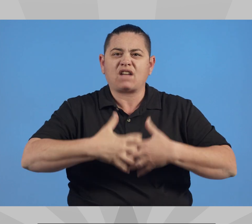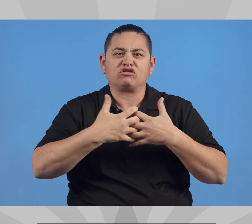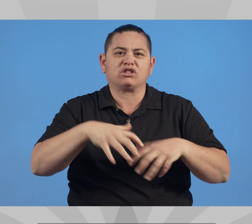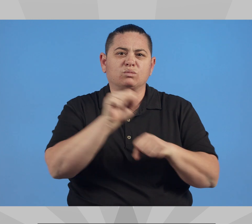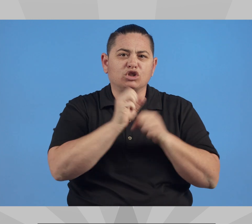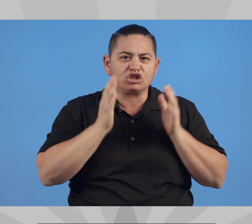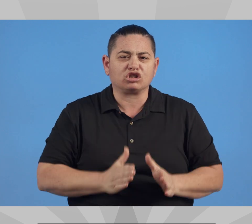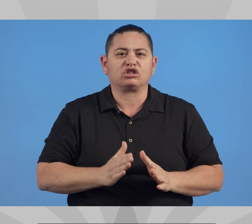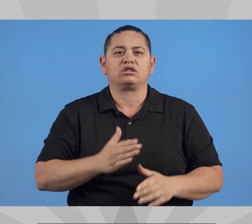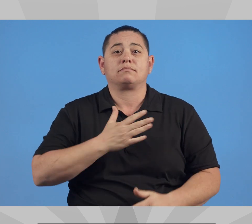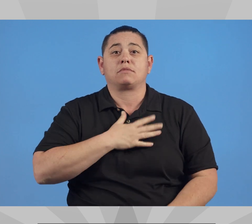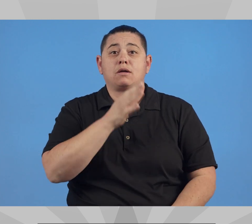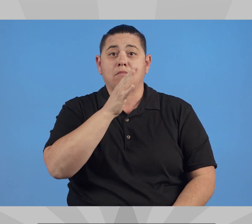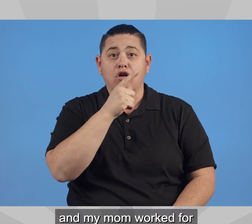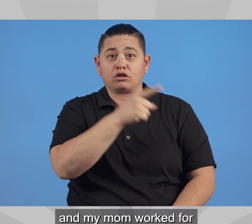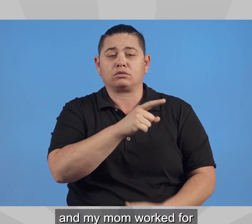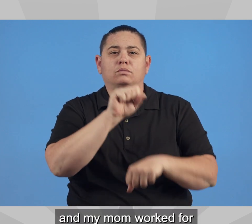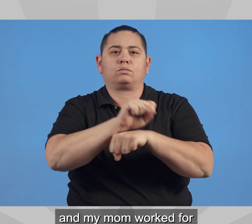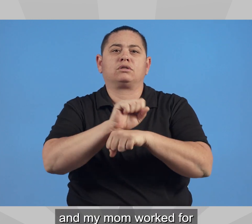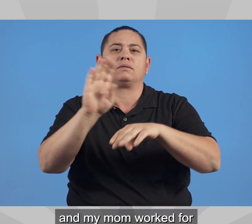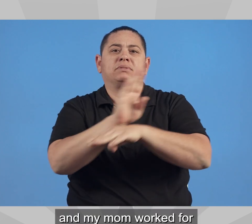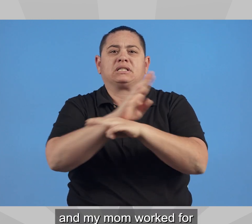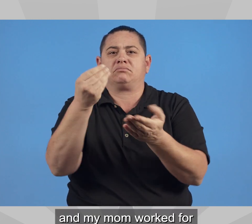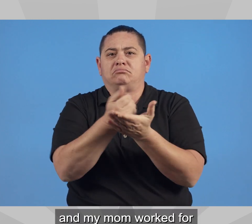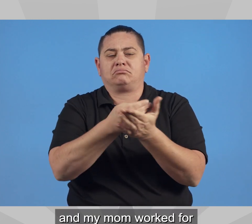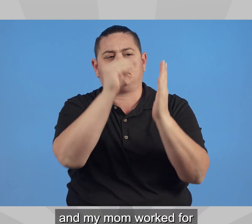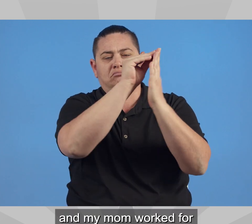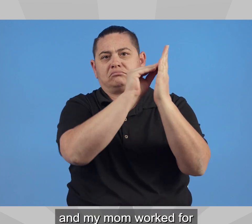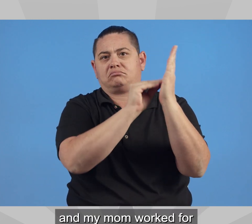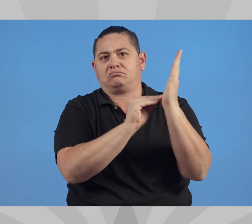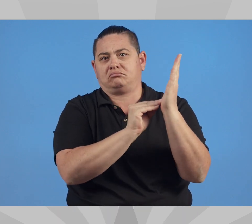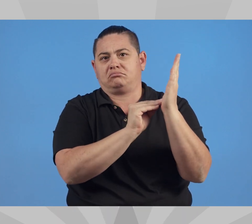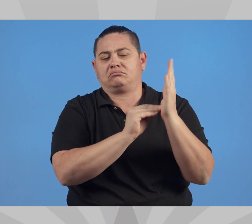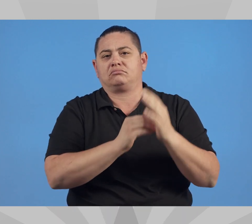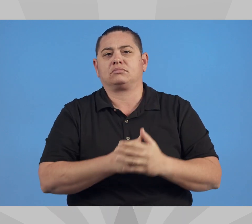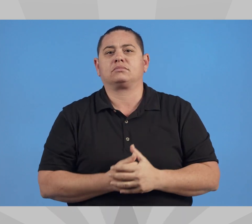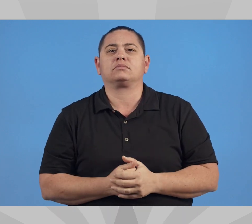My father was a factory worker, and my mom worked for a bookkeeping service.